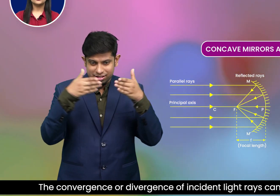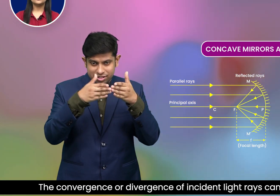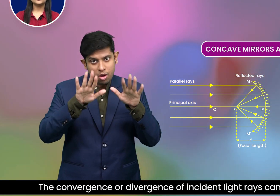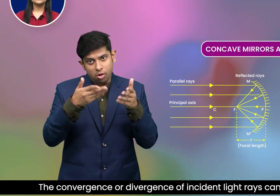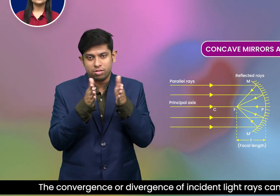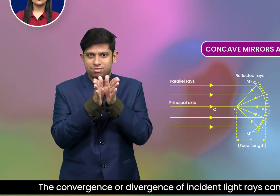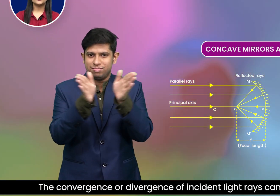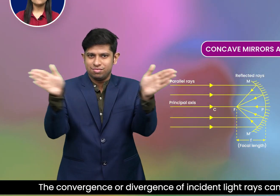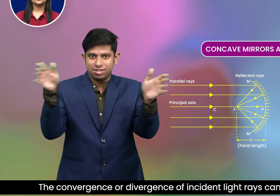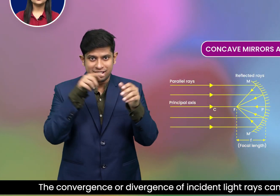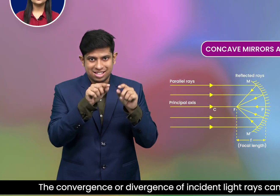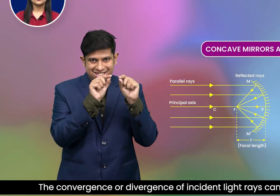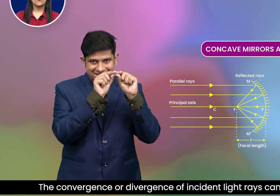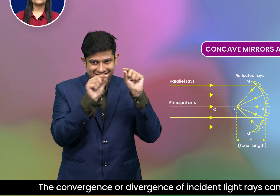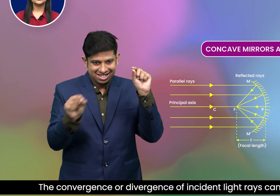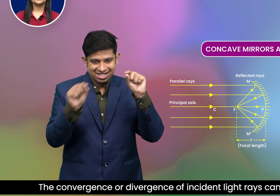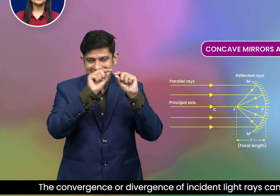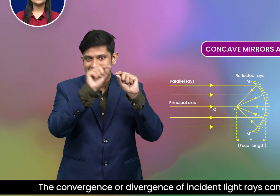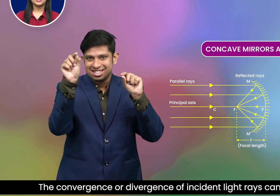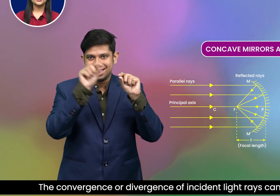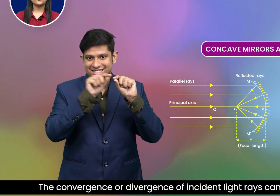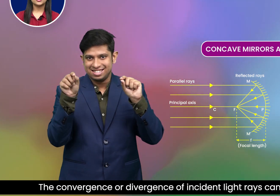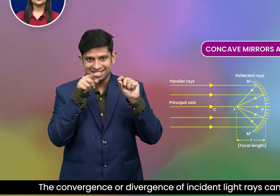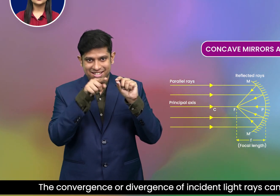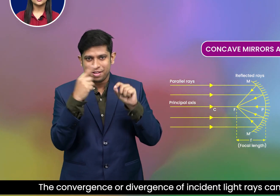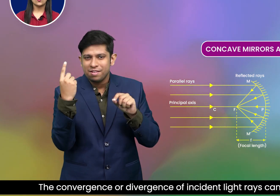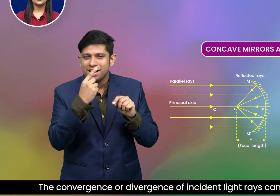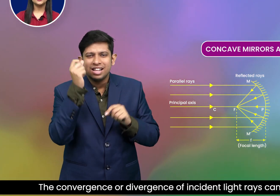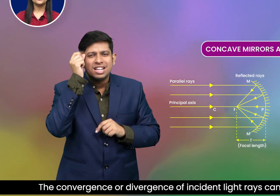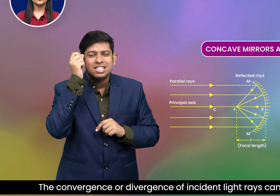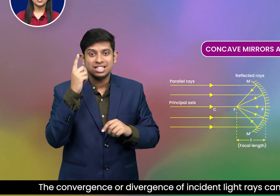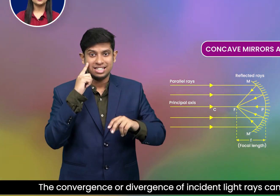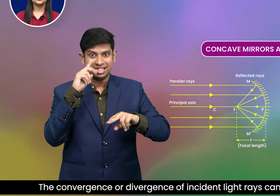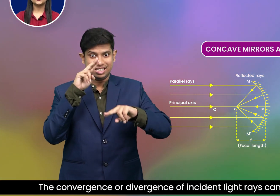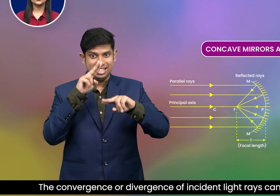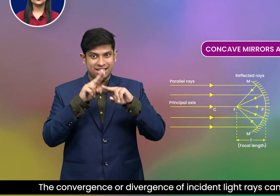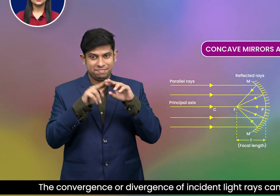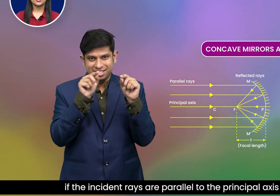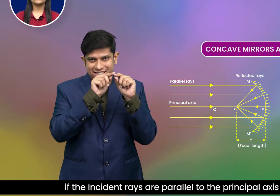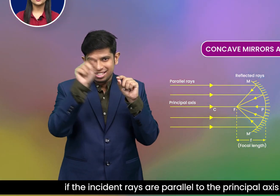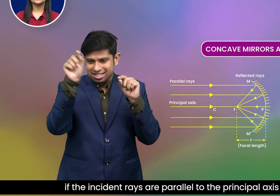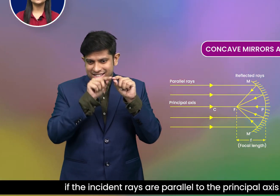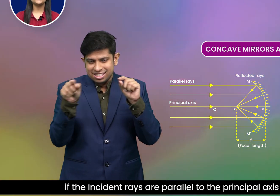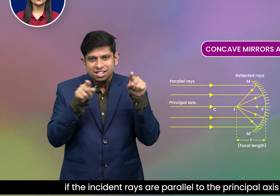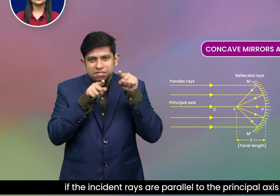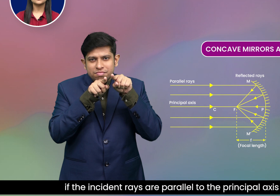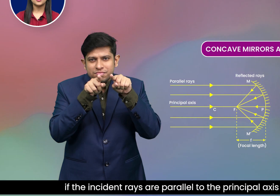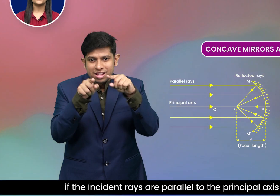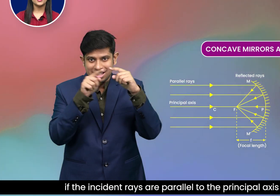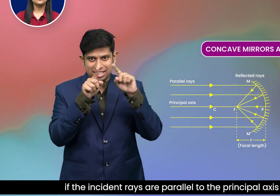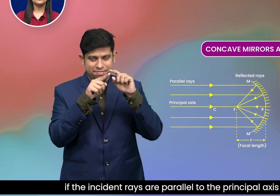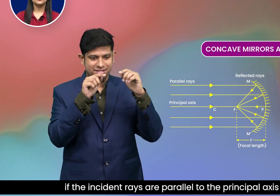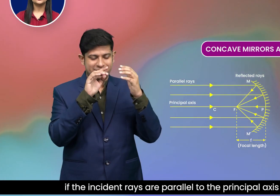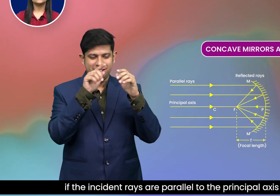The convergence or divergence of incident light rays can only be understood if the incident rays